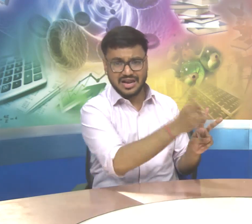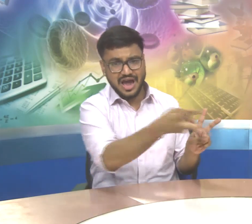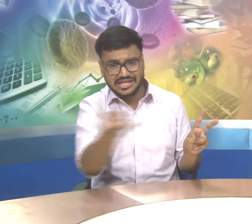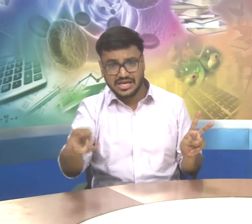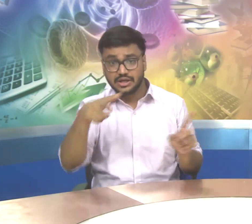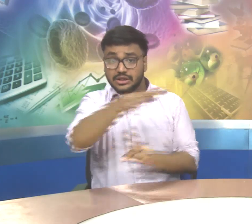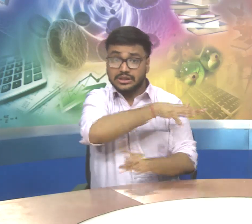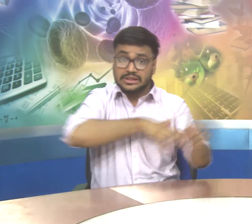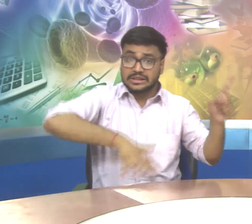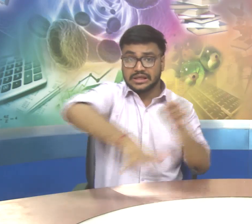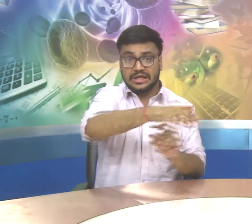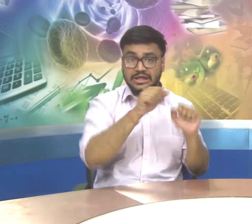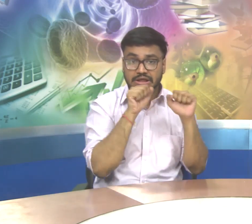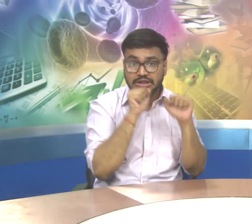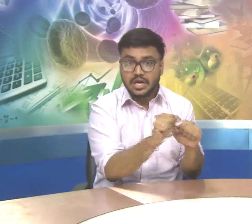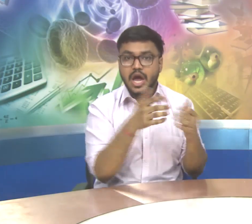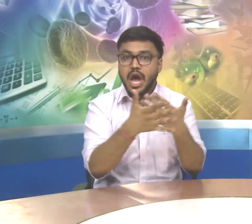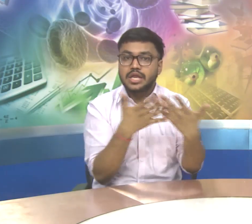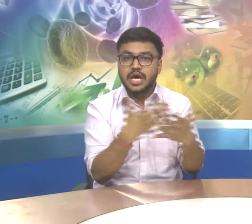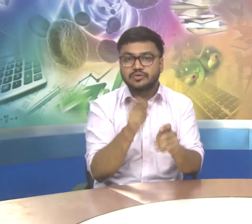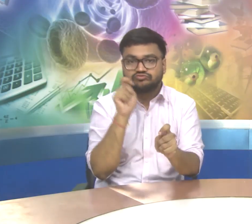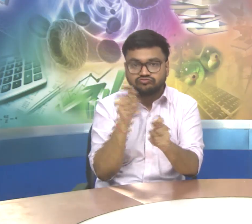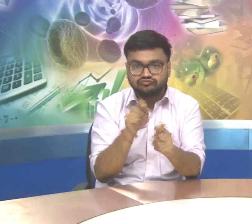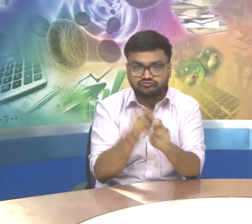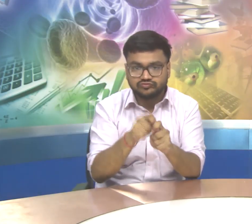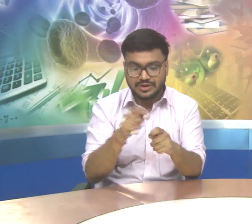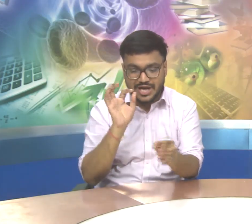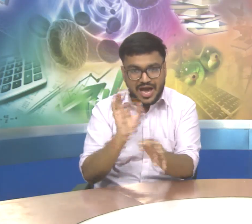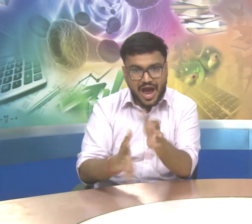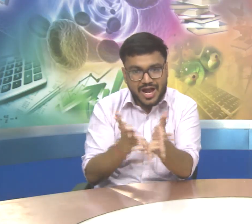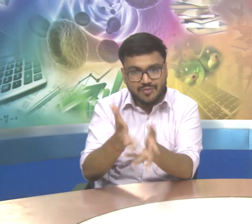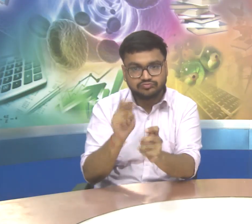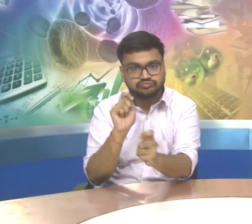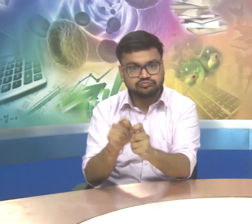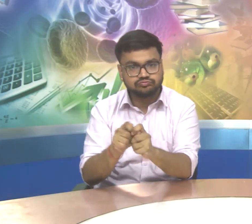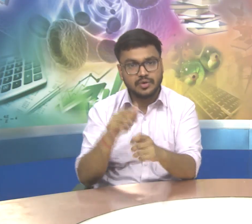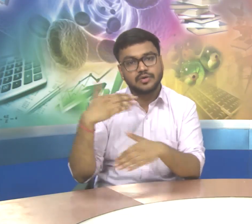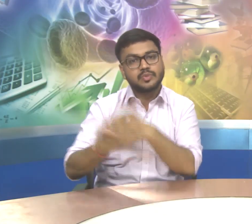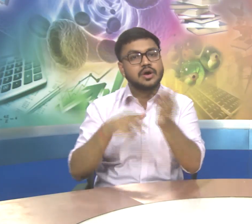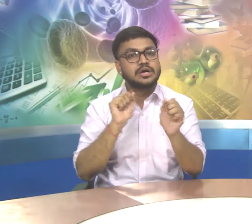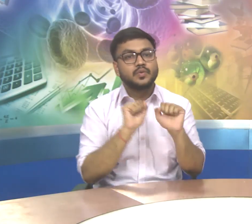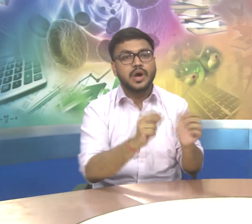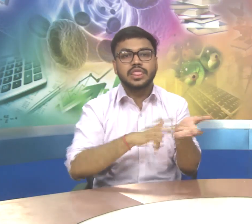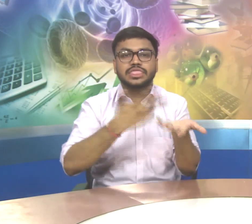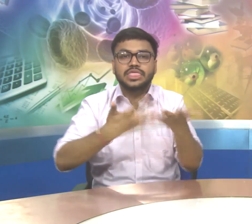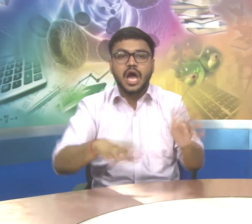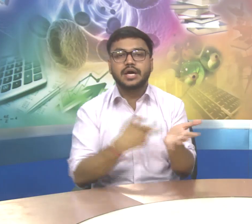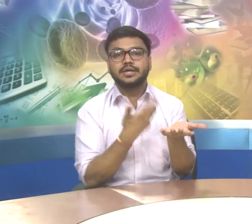As they became more advanced, they started using natural resources to make life easier